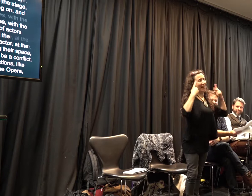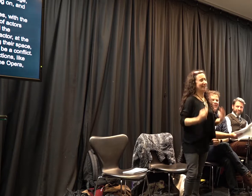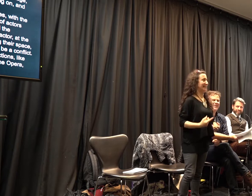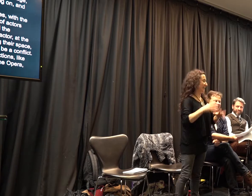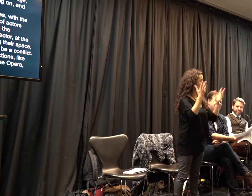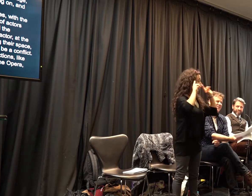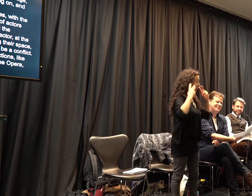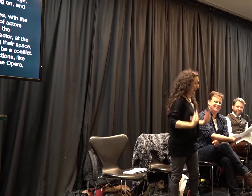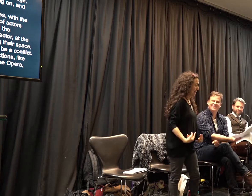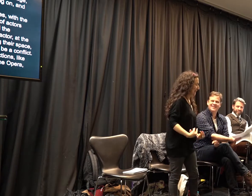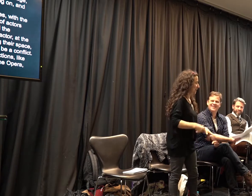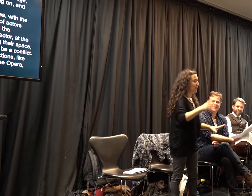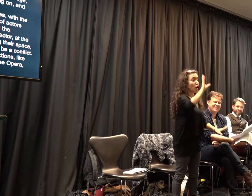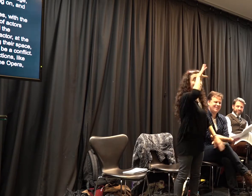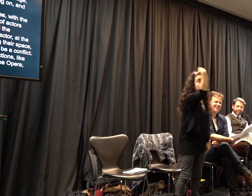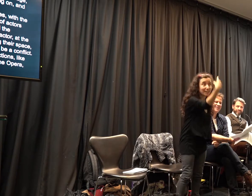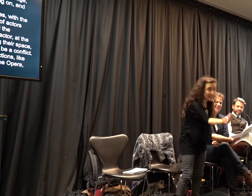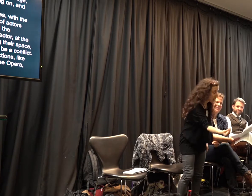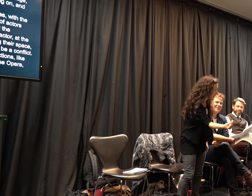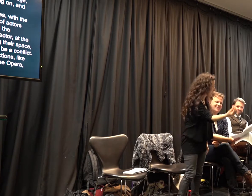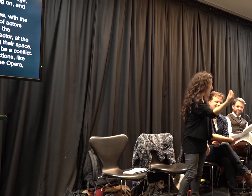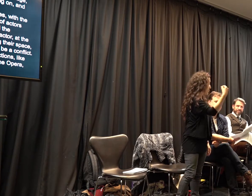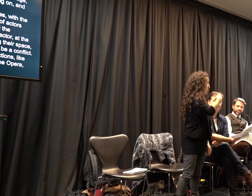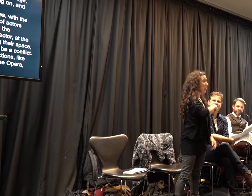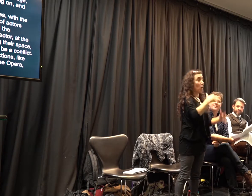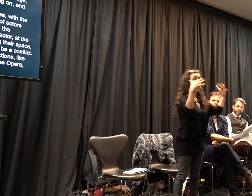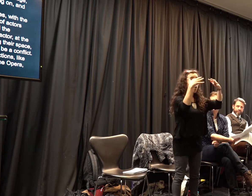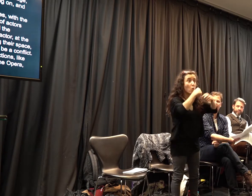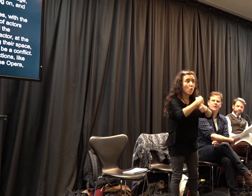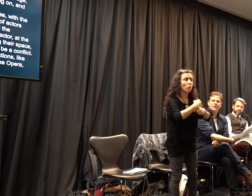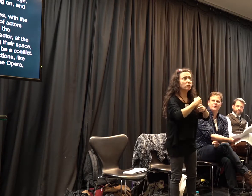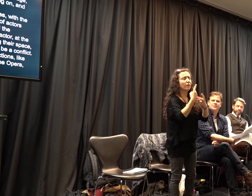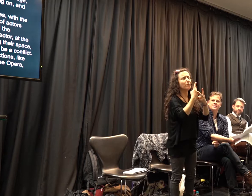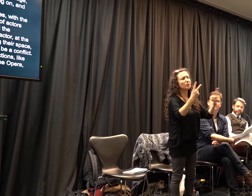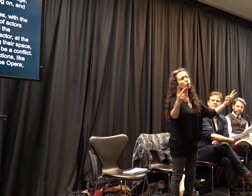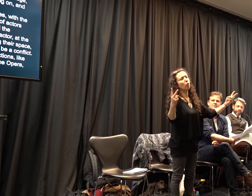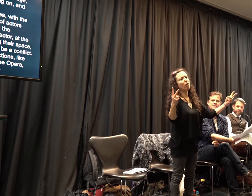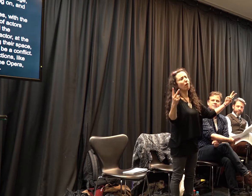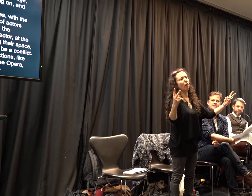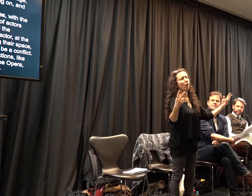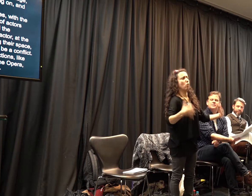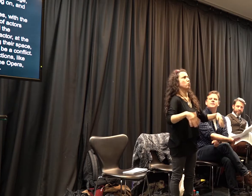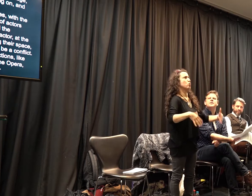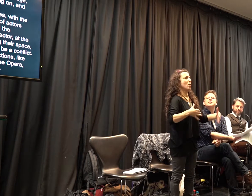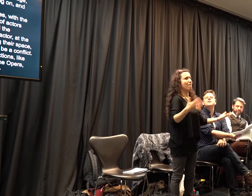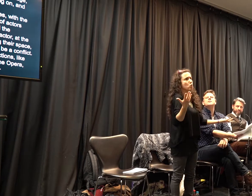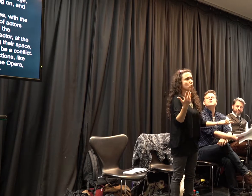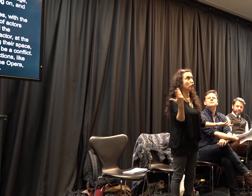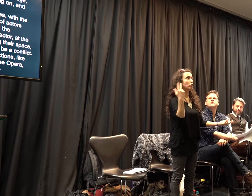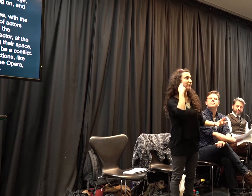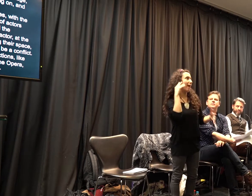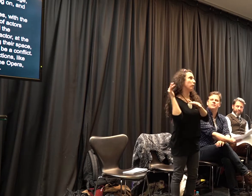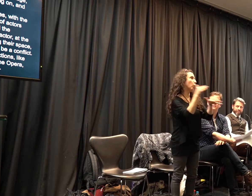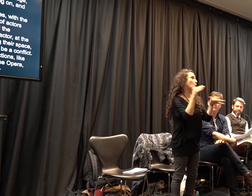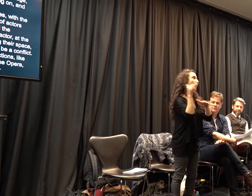I can't spell it. This is the sign for it. Matilda. Grease, Warhorse. These various productions